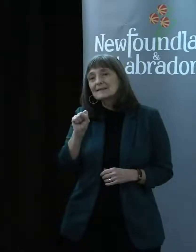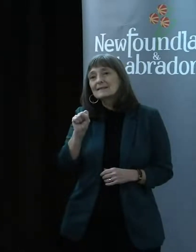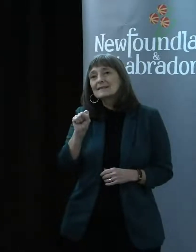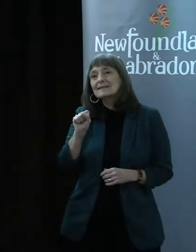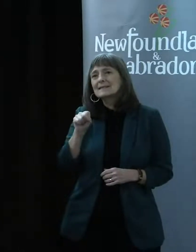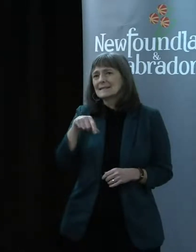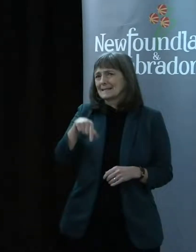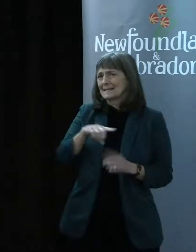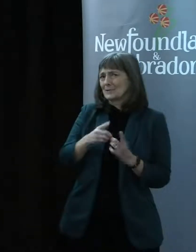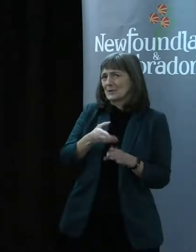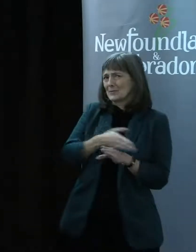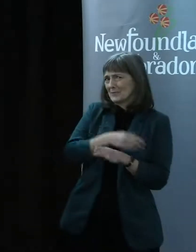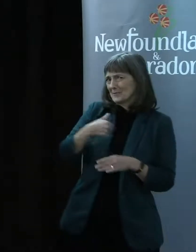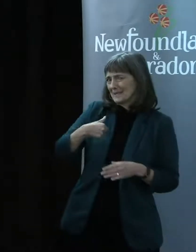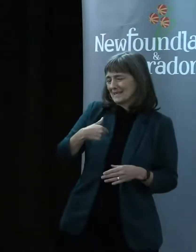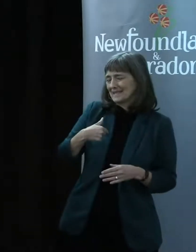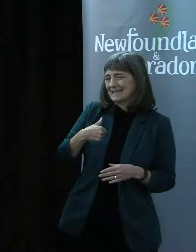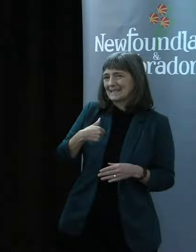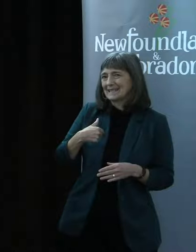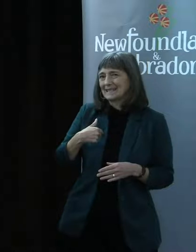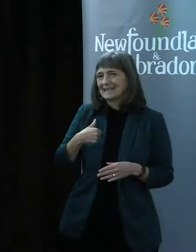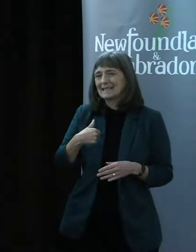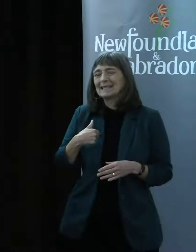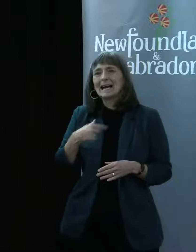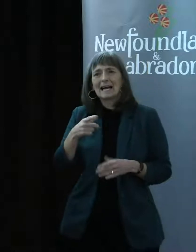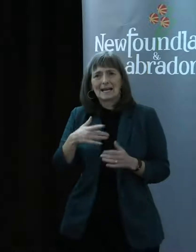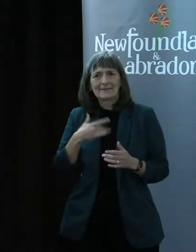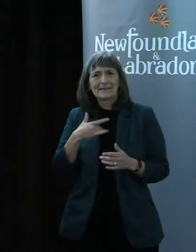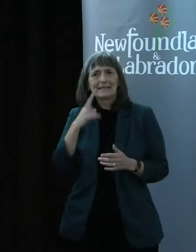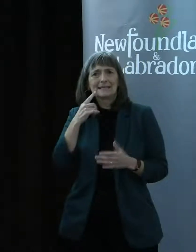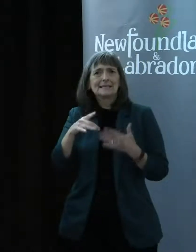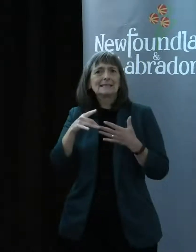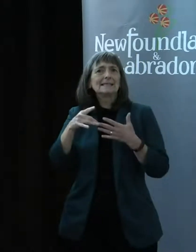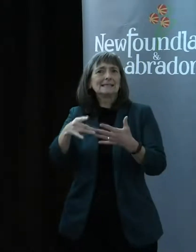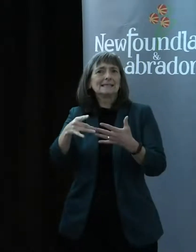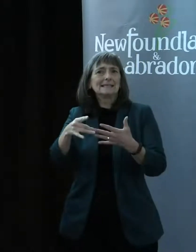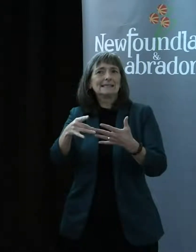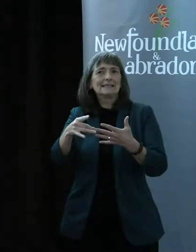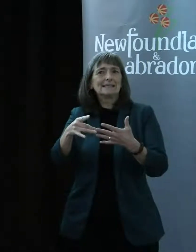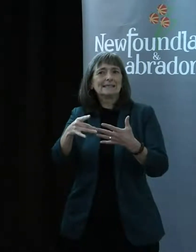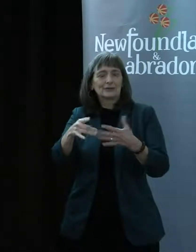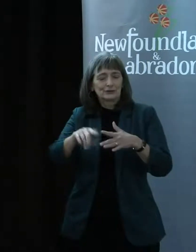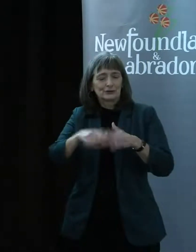was in this department before me and probably led the start of the